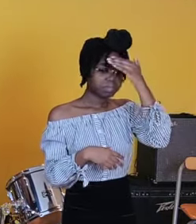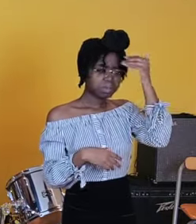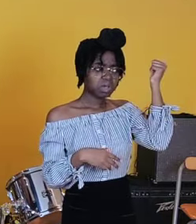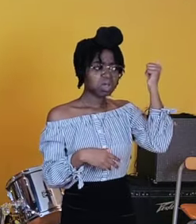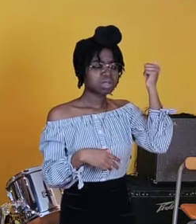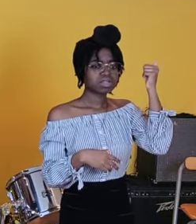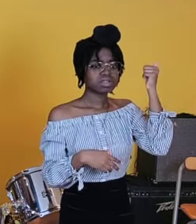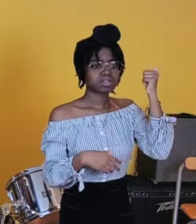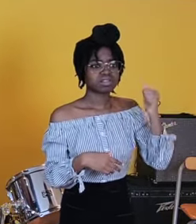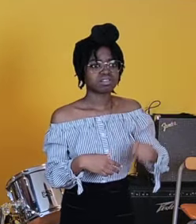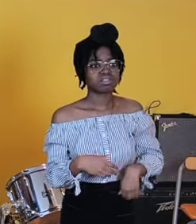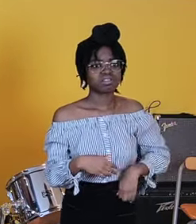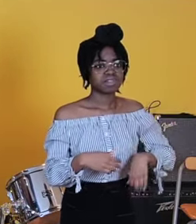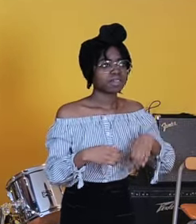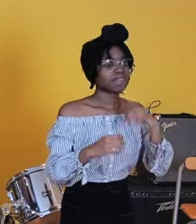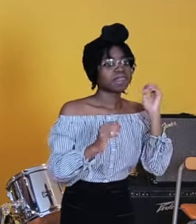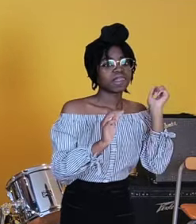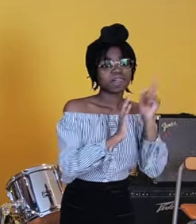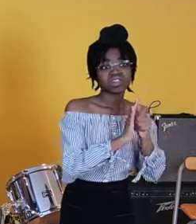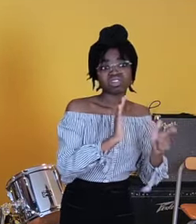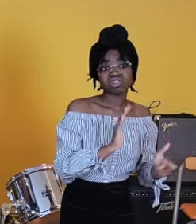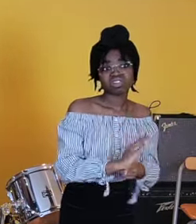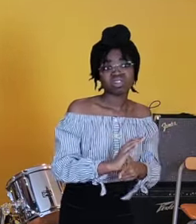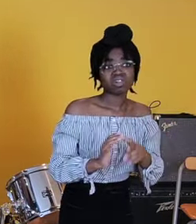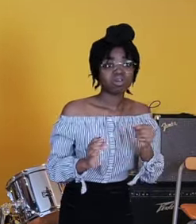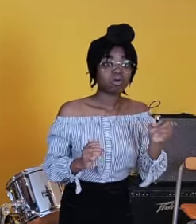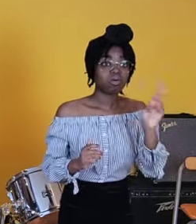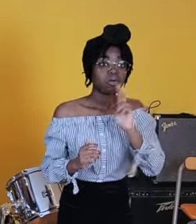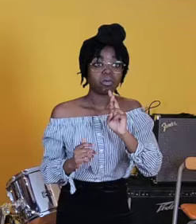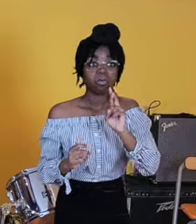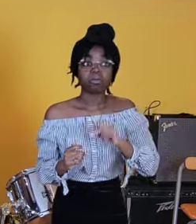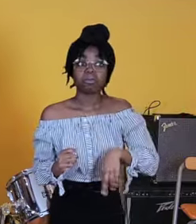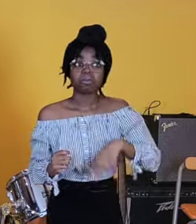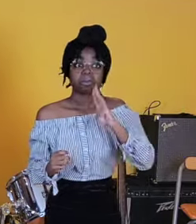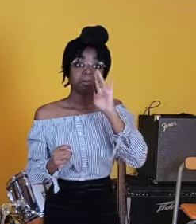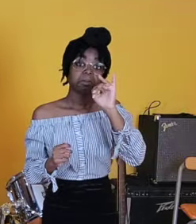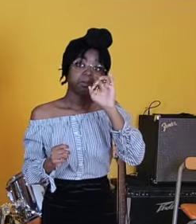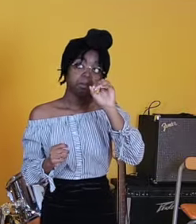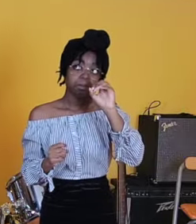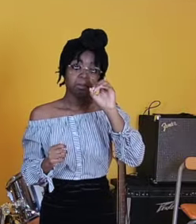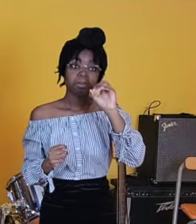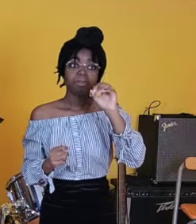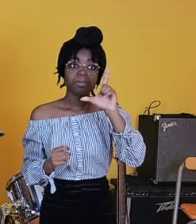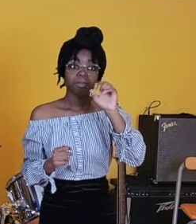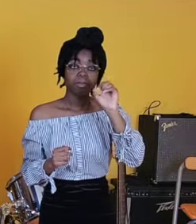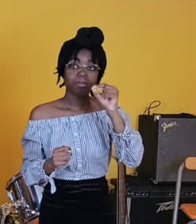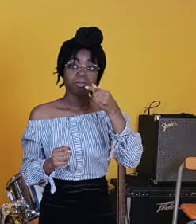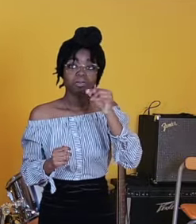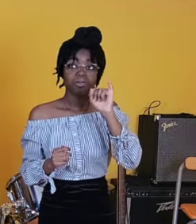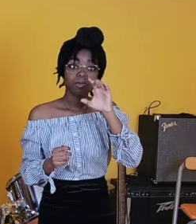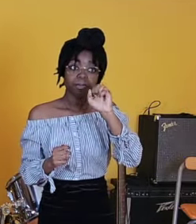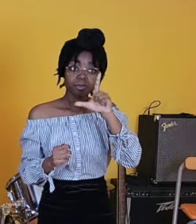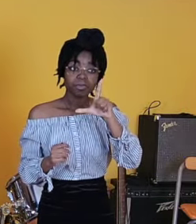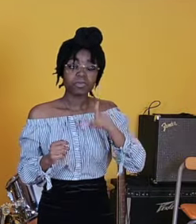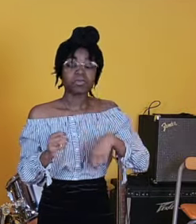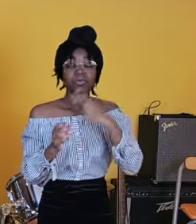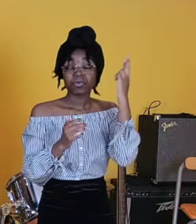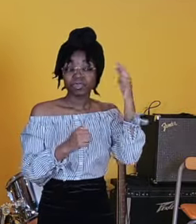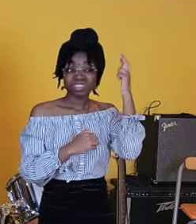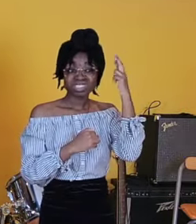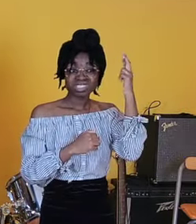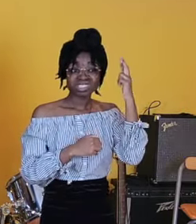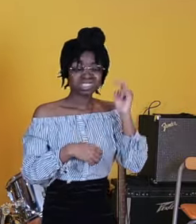due to legal or biological reasons. Now, when we look at all these types of fathers,